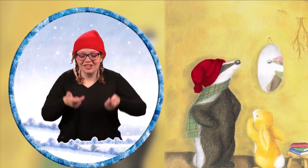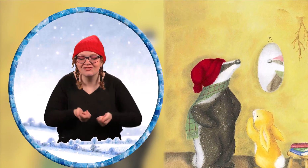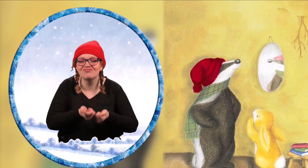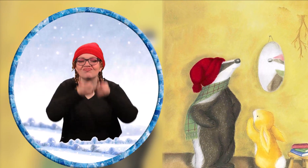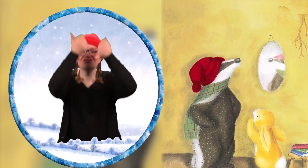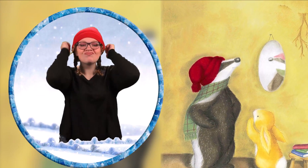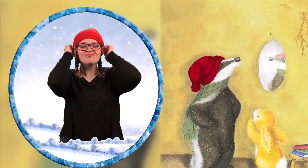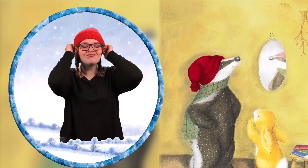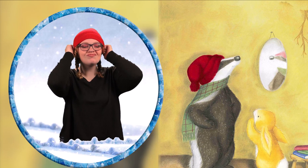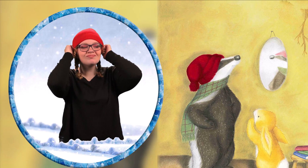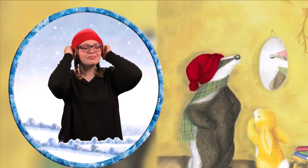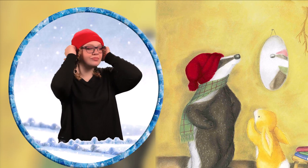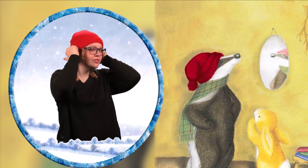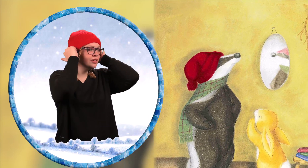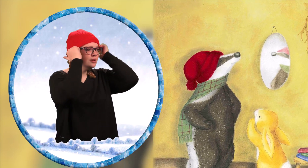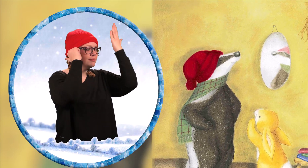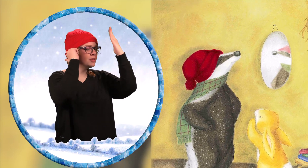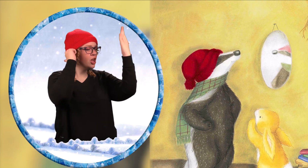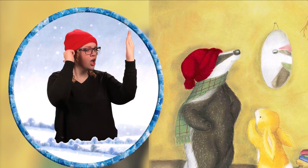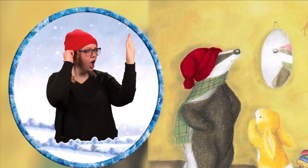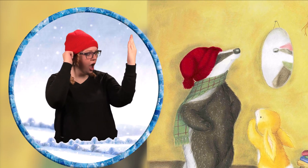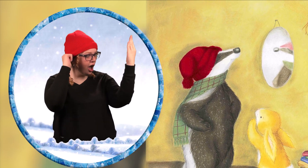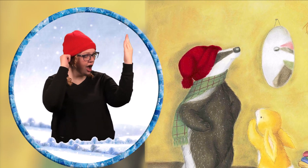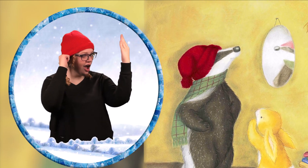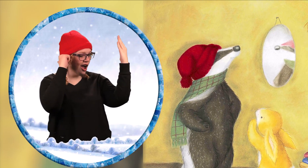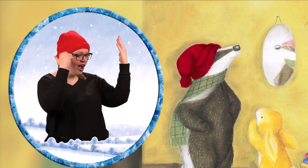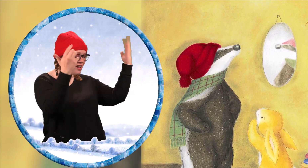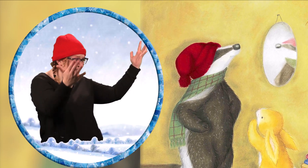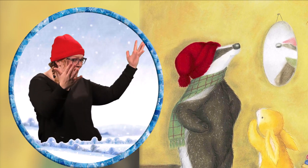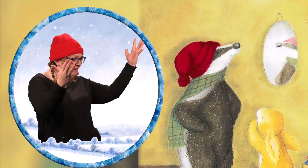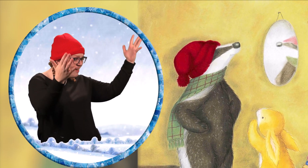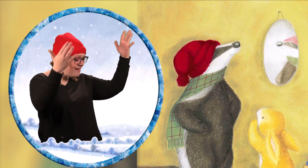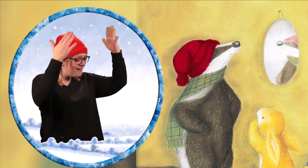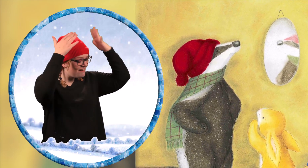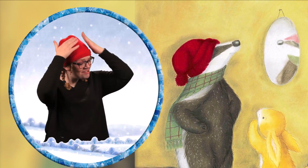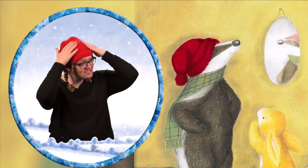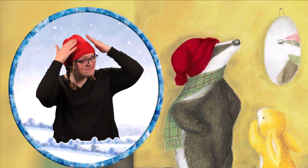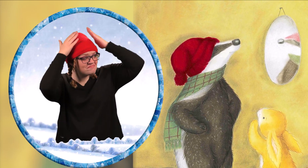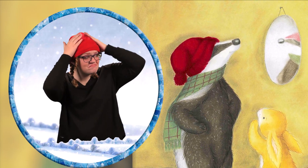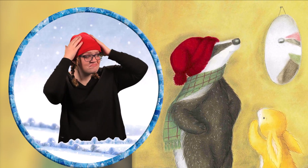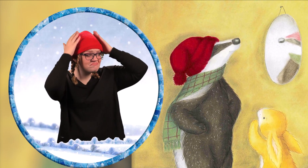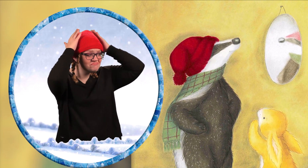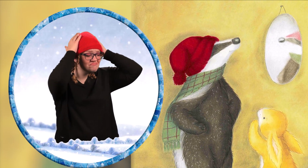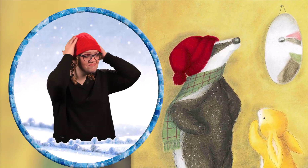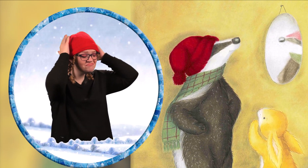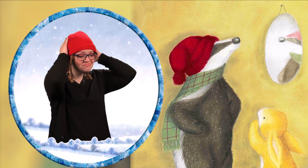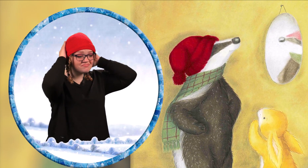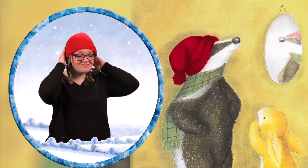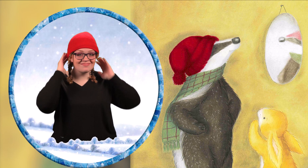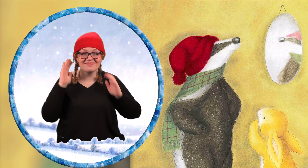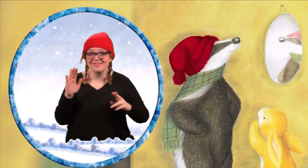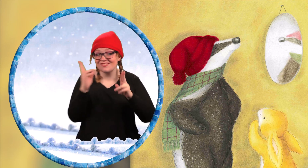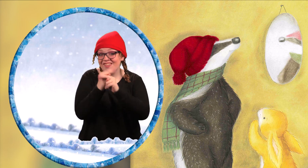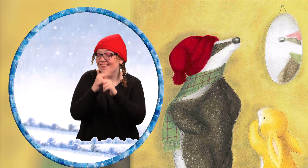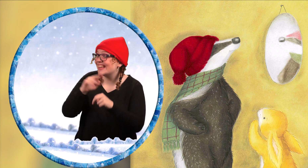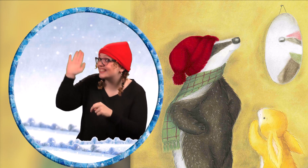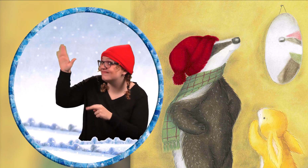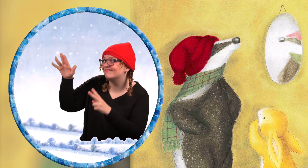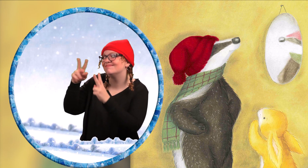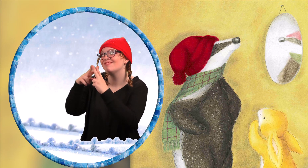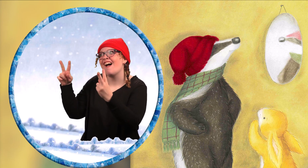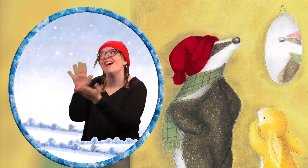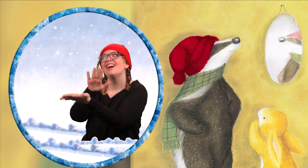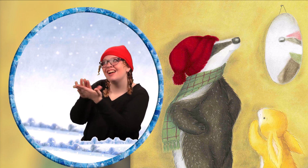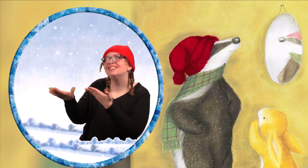Badger put on the hat. He pulled it down over his ears. "How about that?" he said, looking